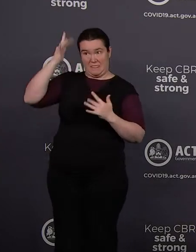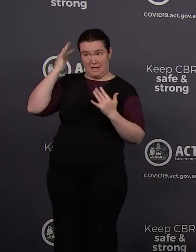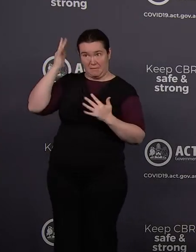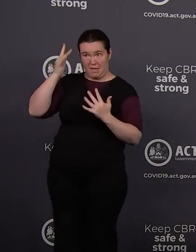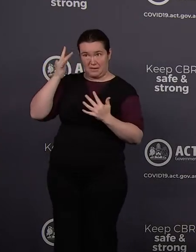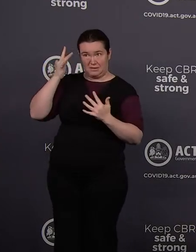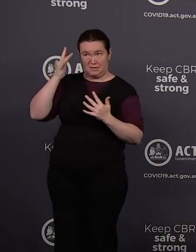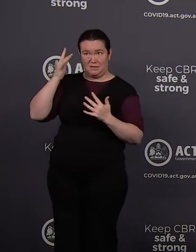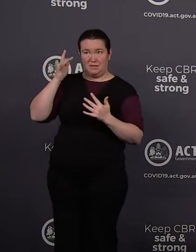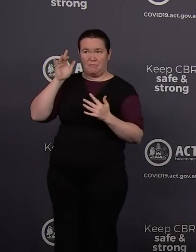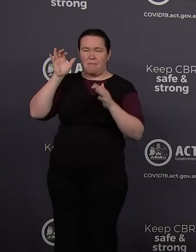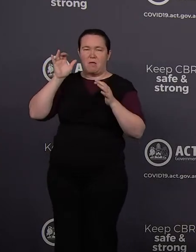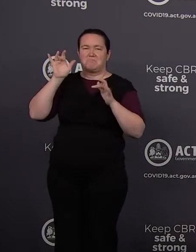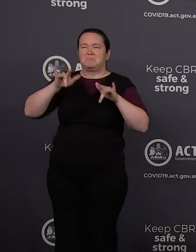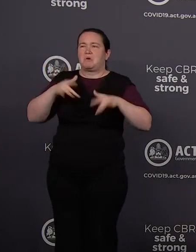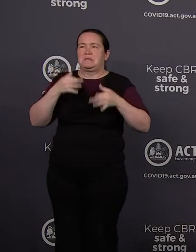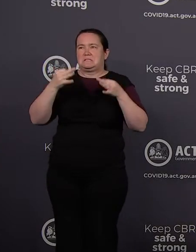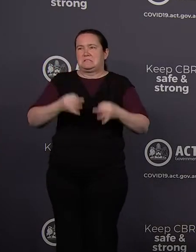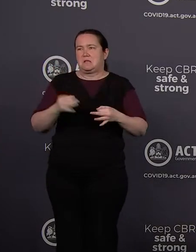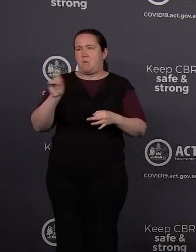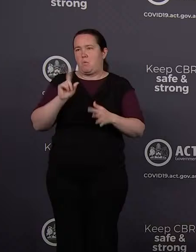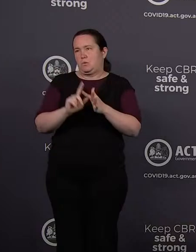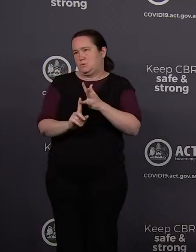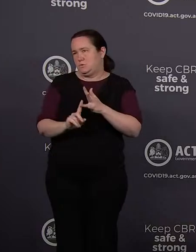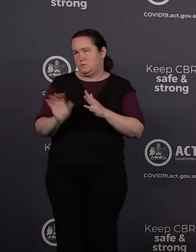bit of a hypothetical at the moment.